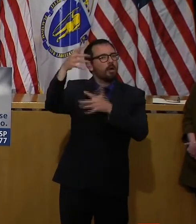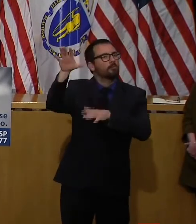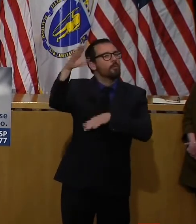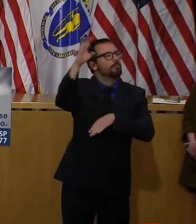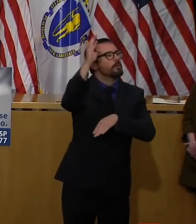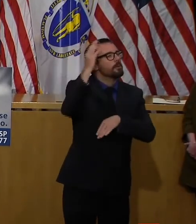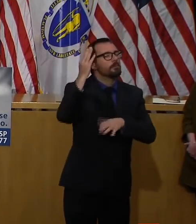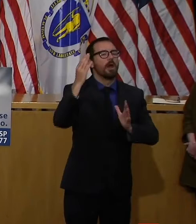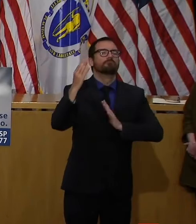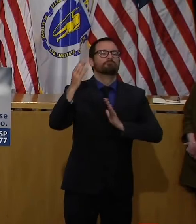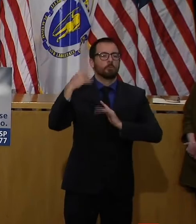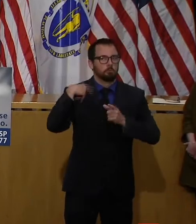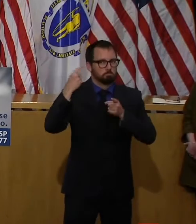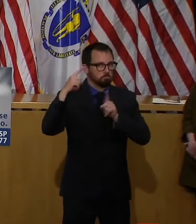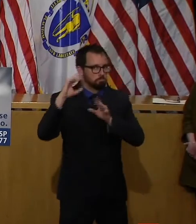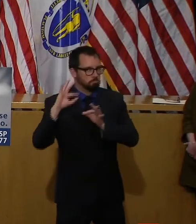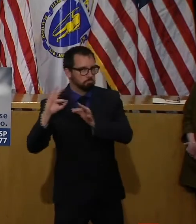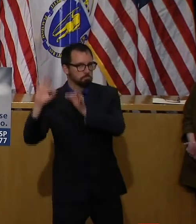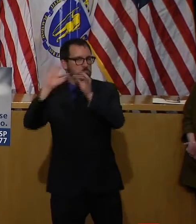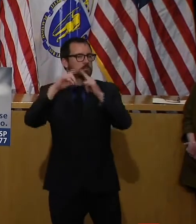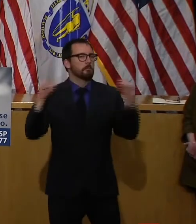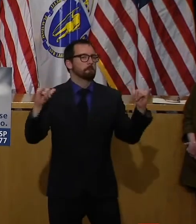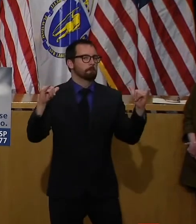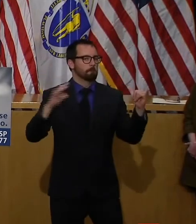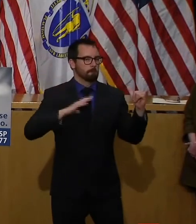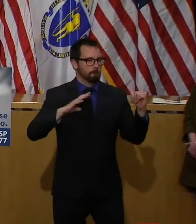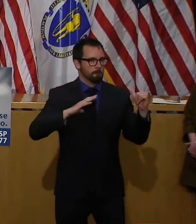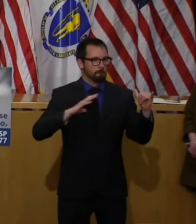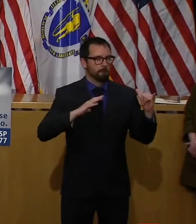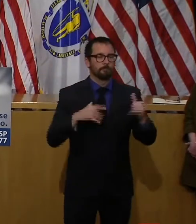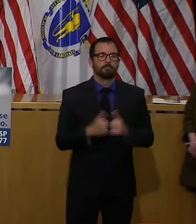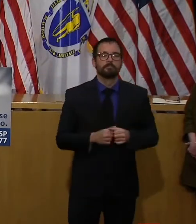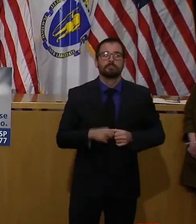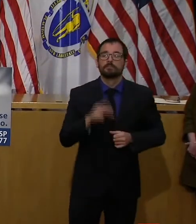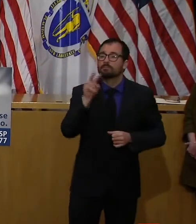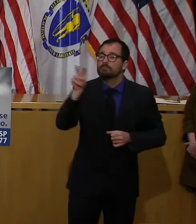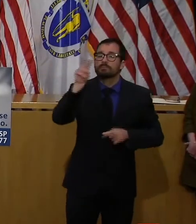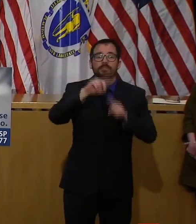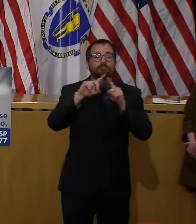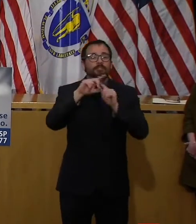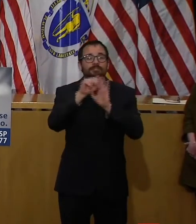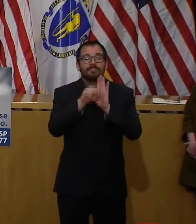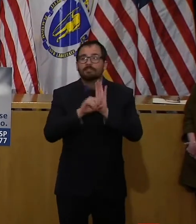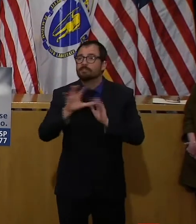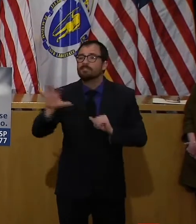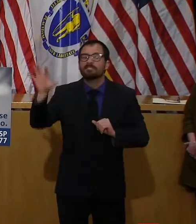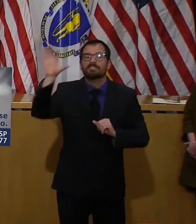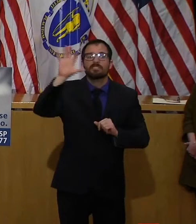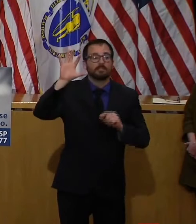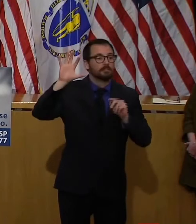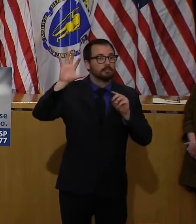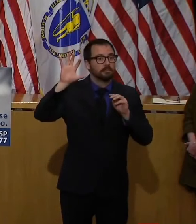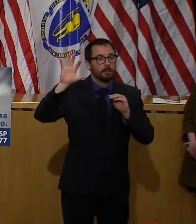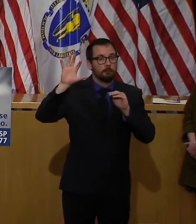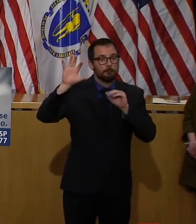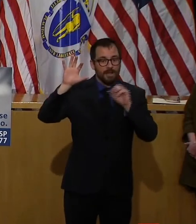If you take a look at what the states around us have been doing with respect to a number of things, that gets factored into the